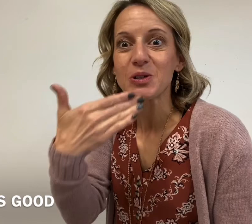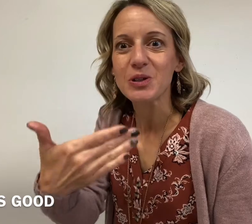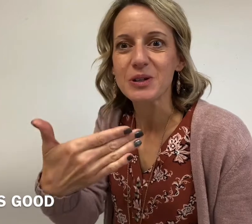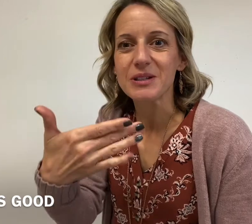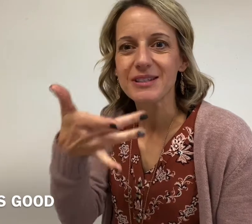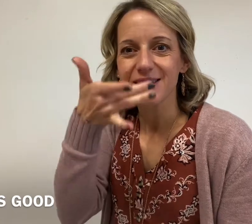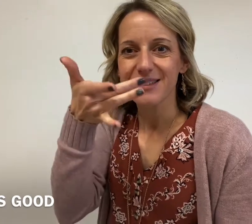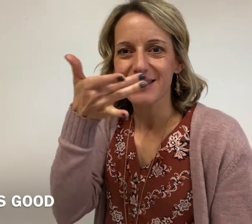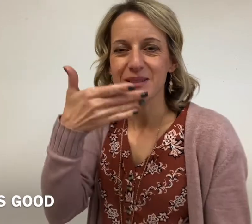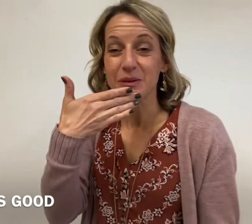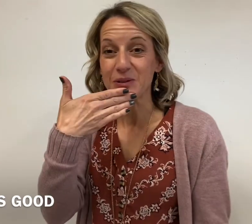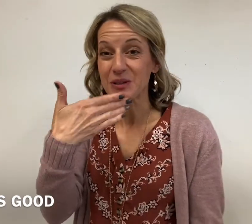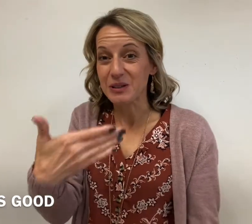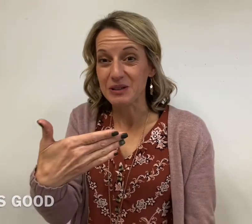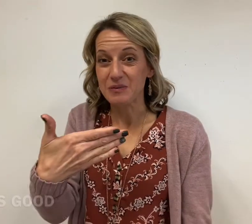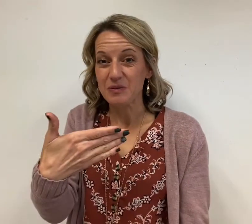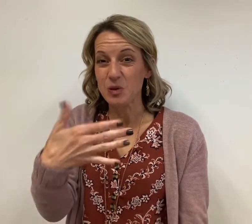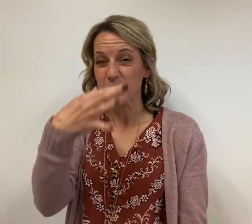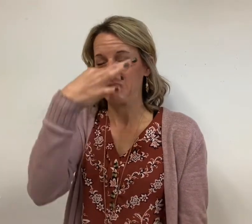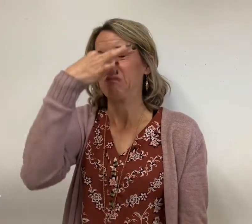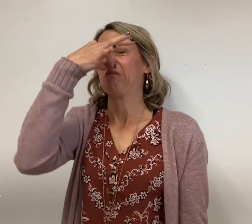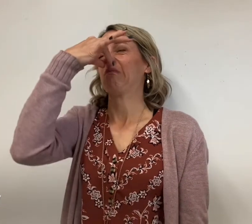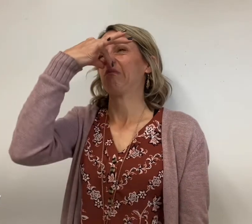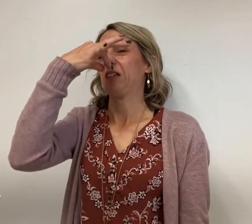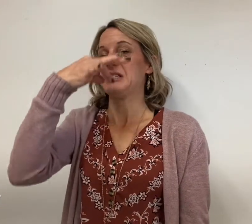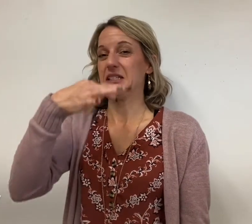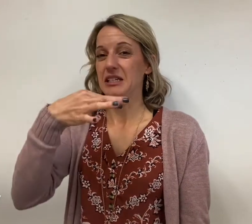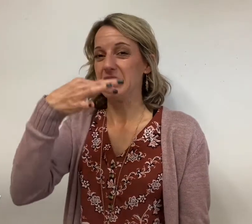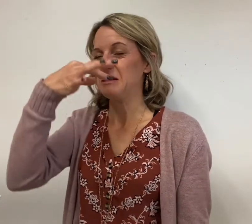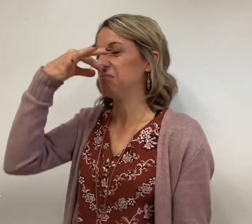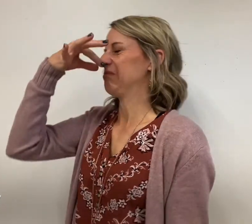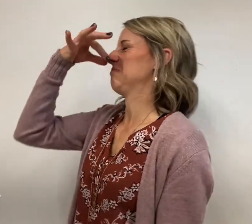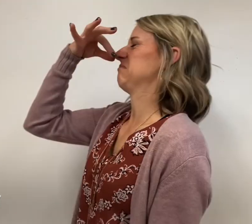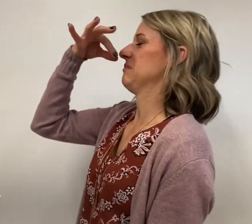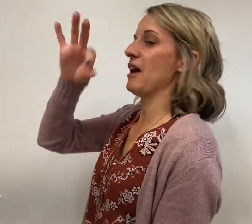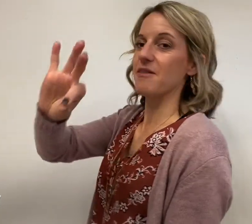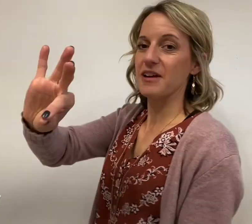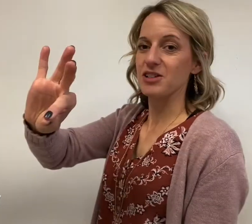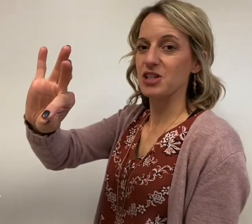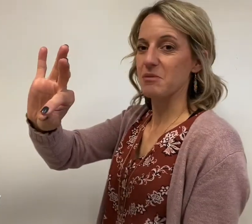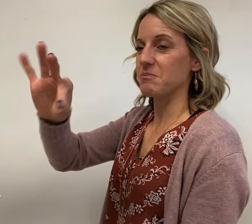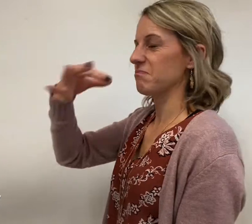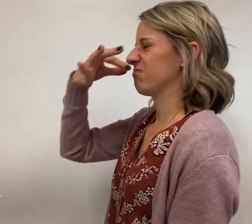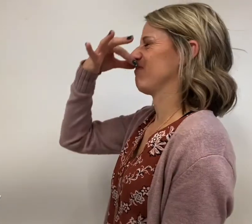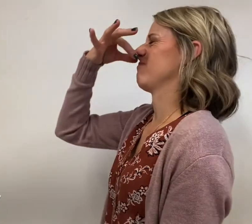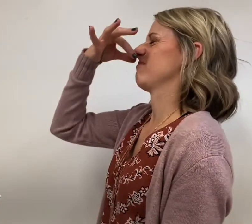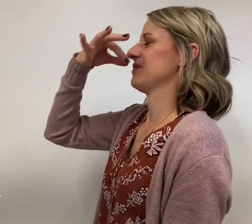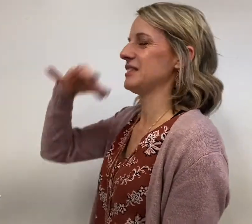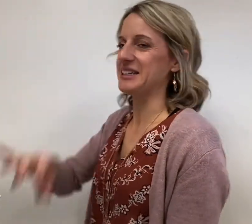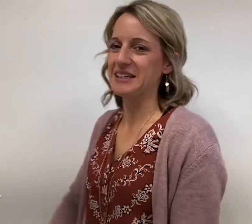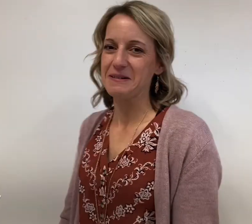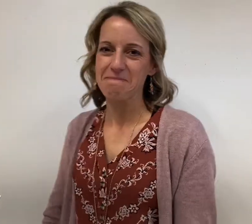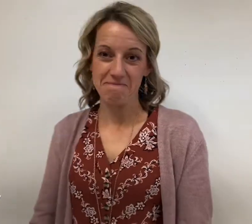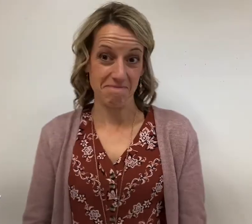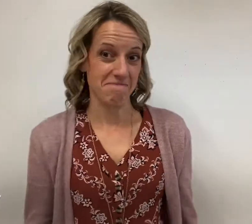good, or it's stinky. F handshake, stinky.